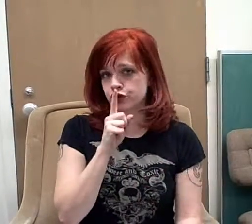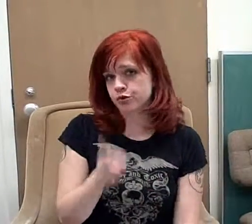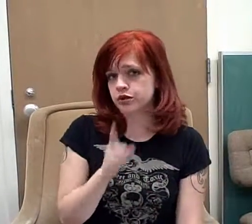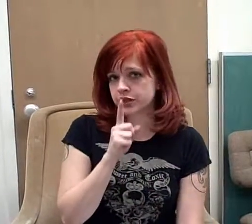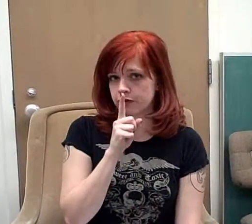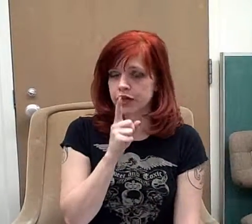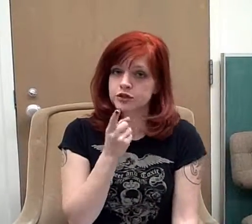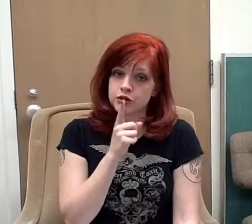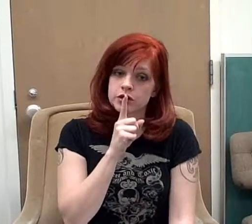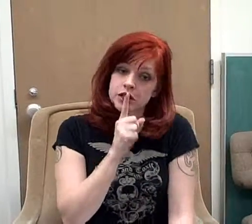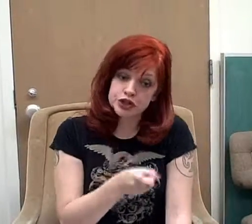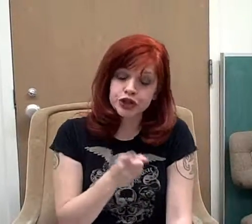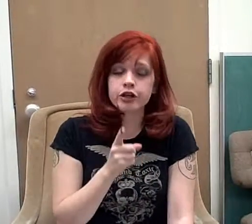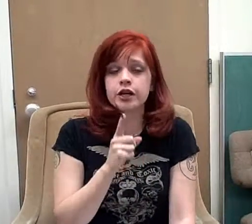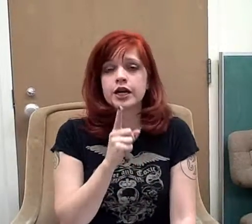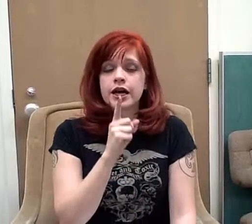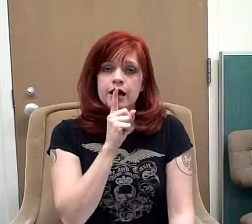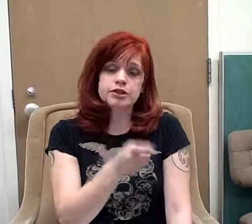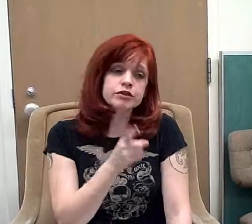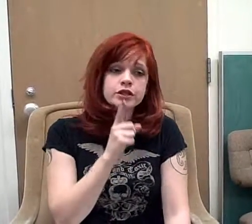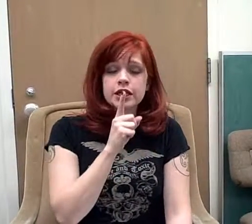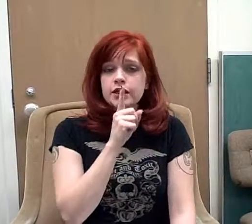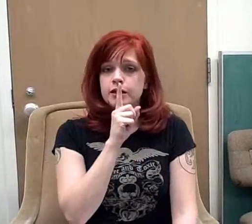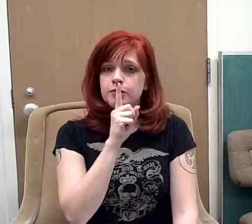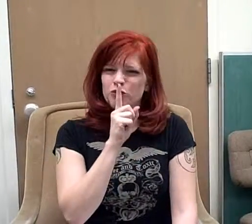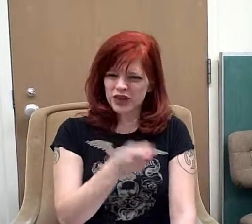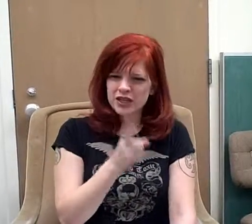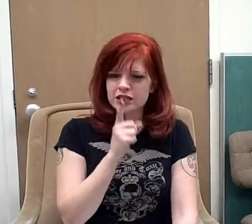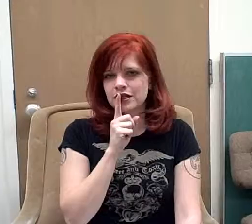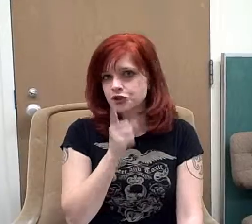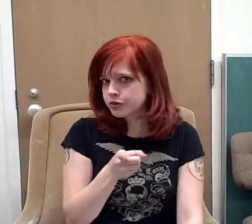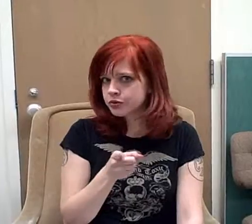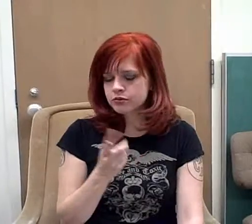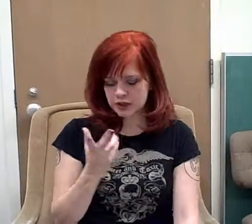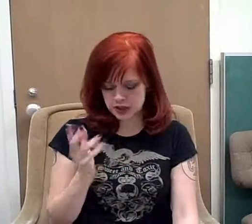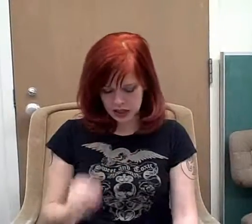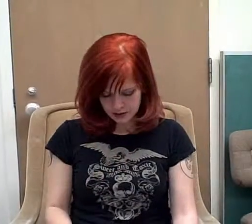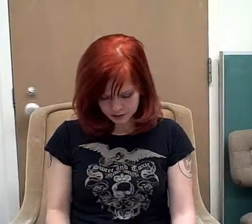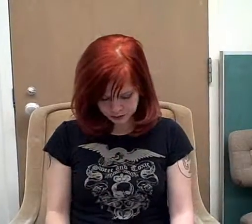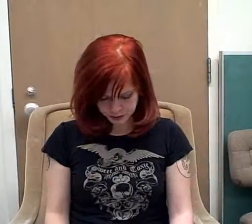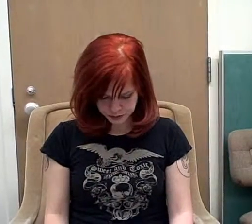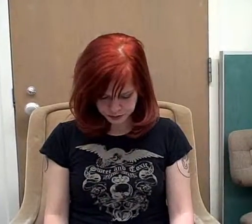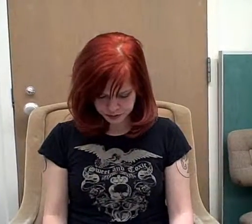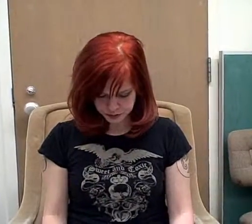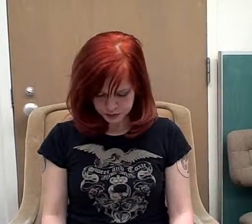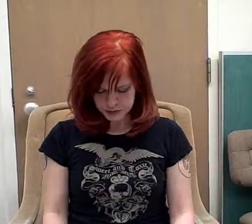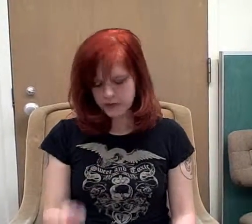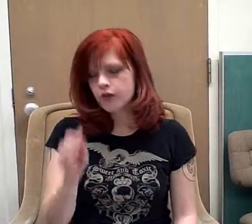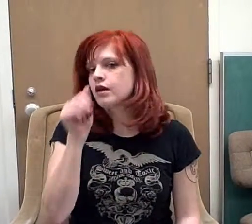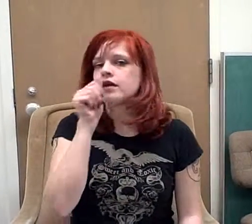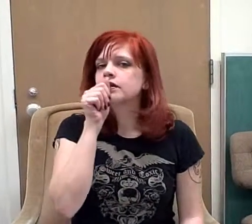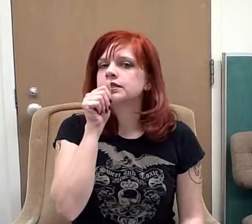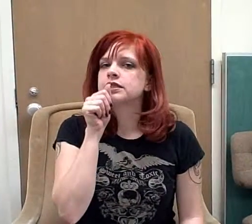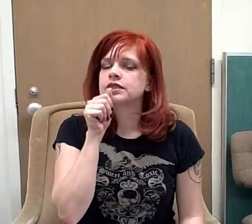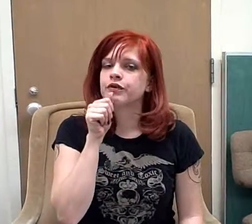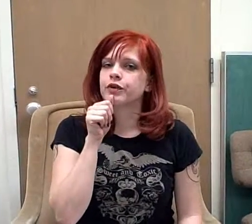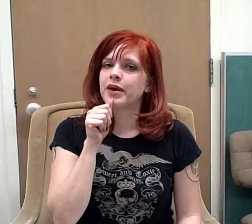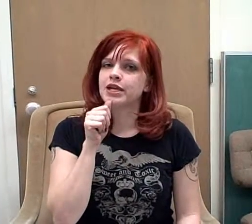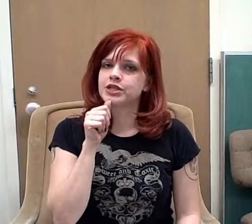truth or a state of being. So you can say sure, absolutely, really, is that true? Things like that. This is a sign for